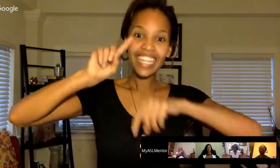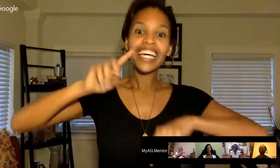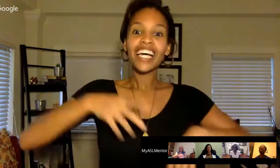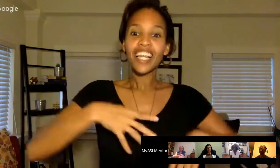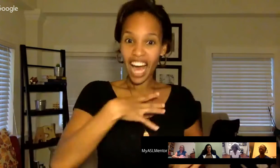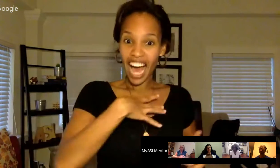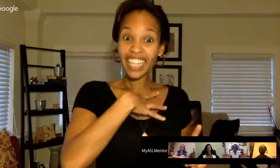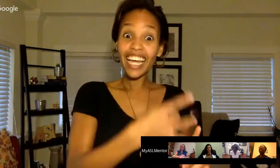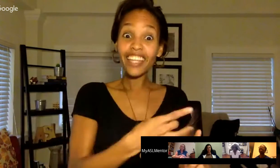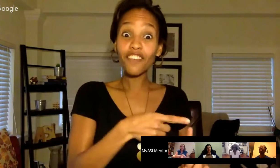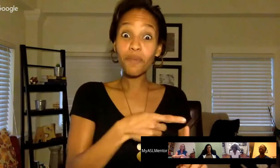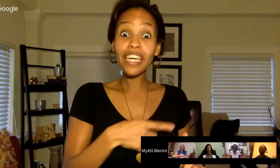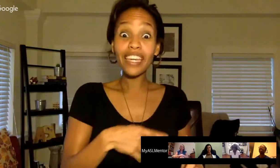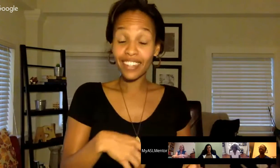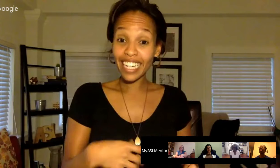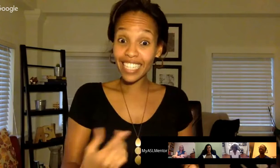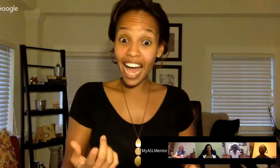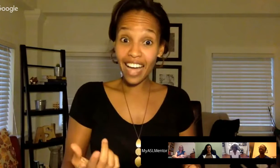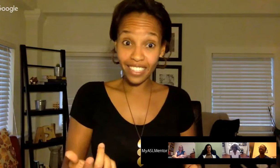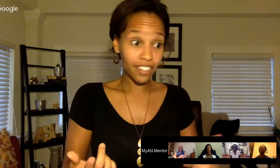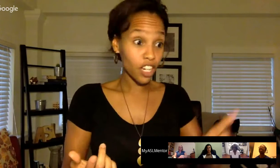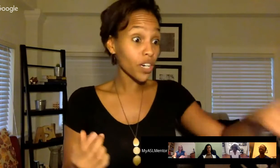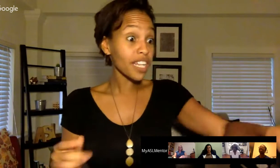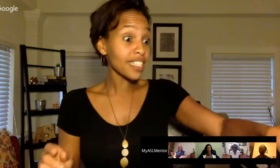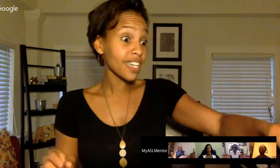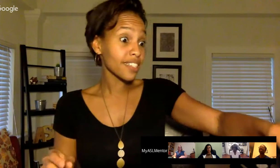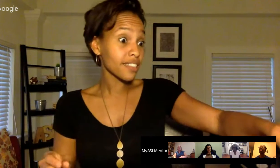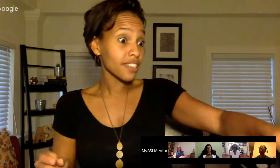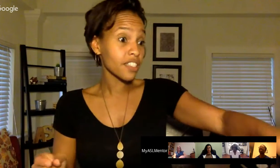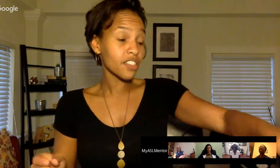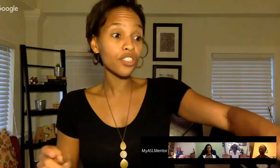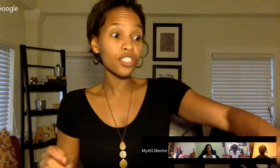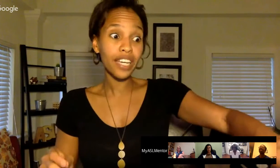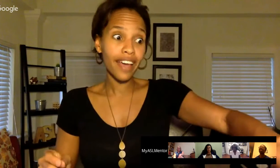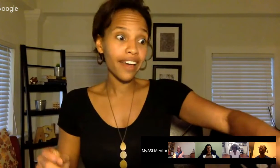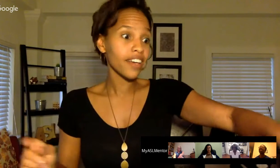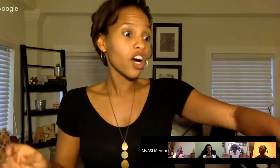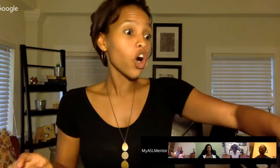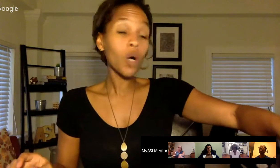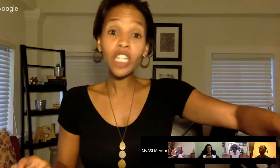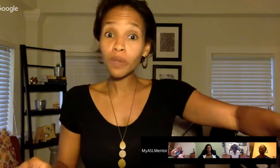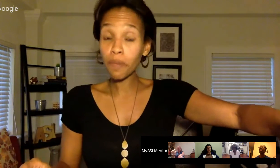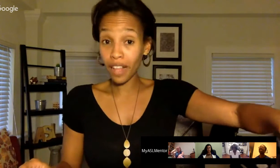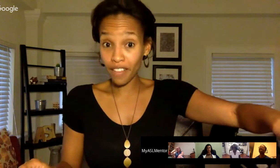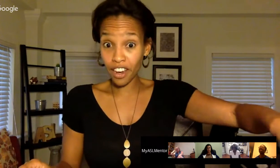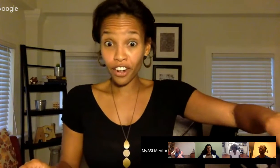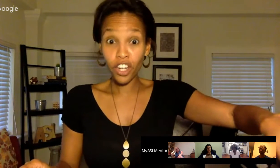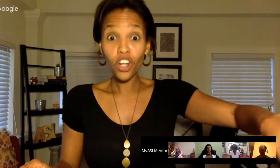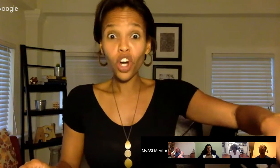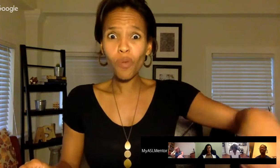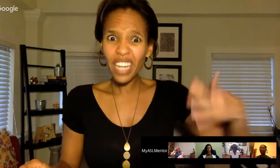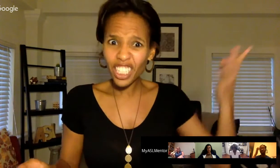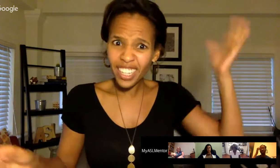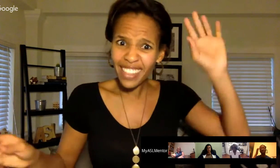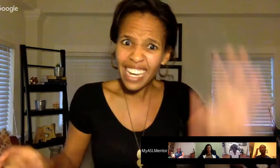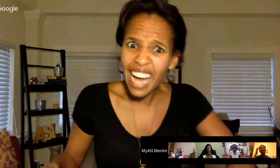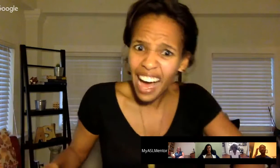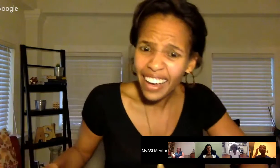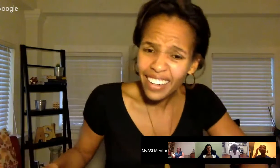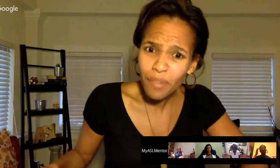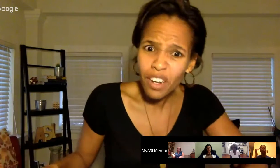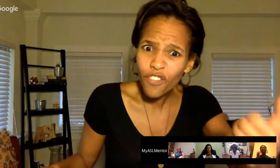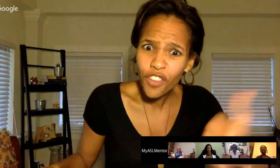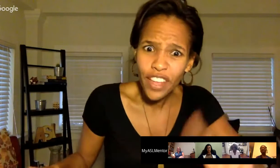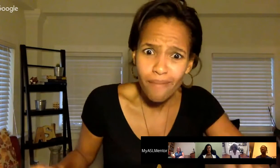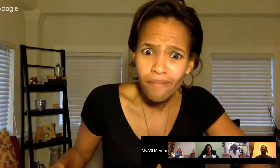Yes, I like the VP, exactly. According to the sentence, they're saying that a whole bunch of people out there go, oh my gosh, I like that